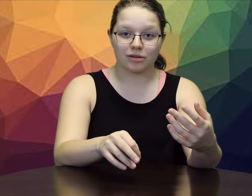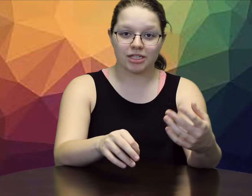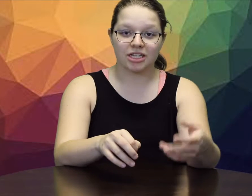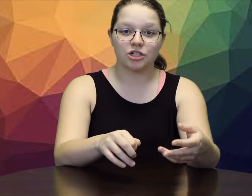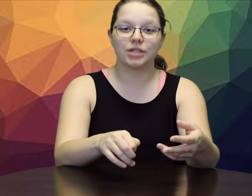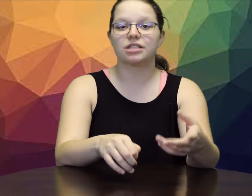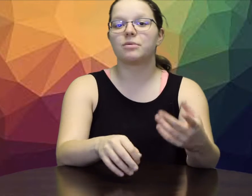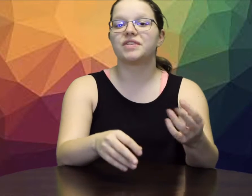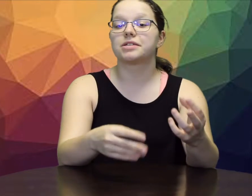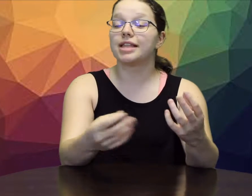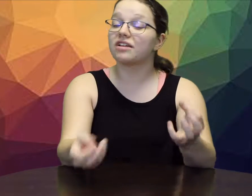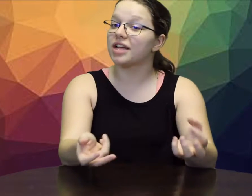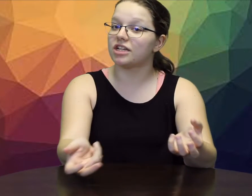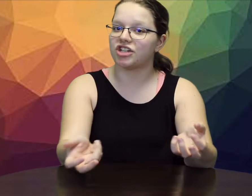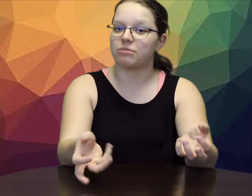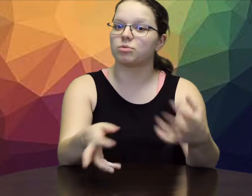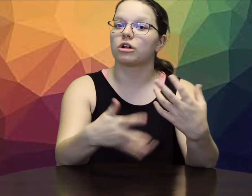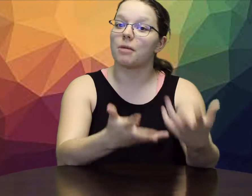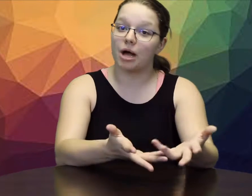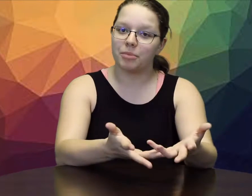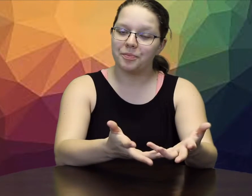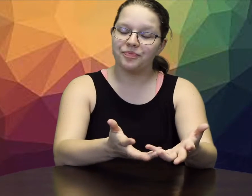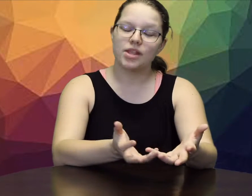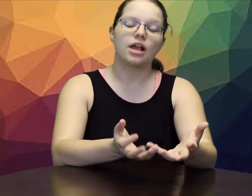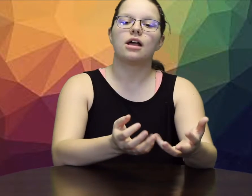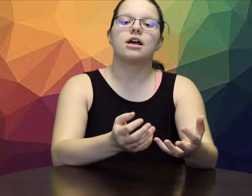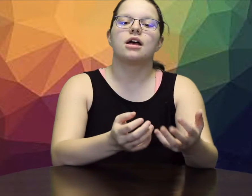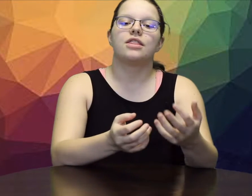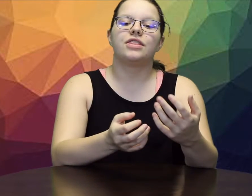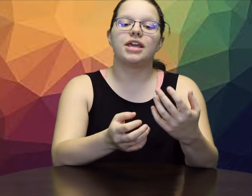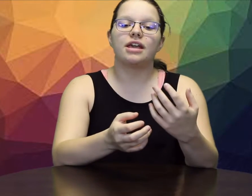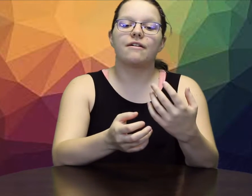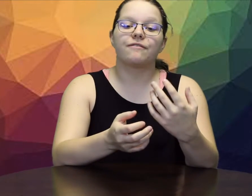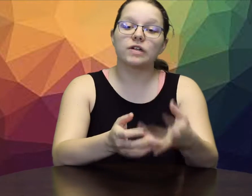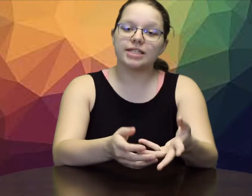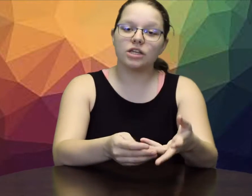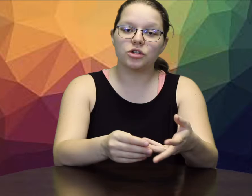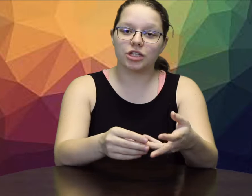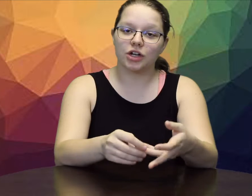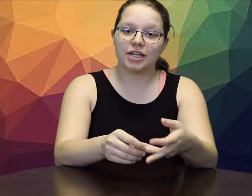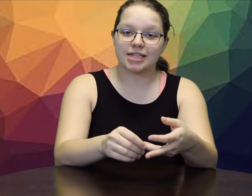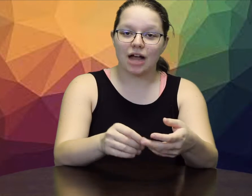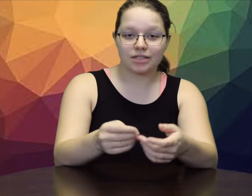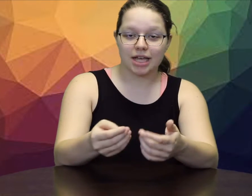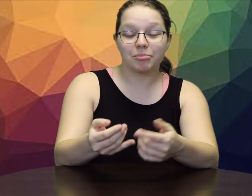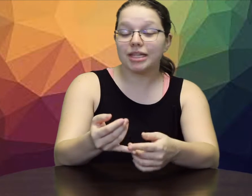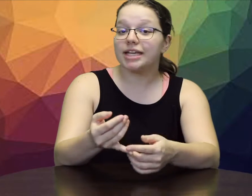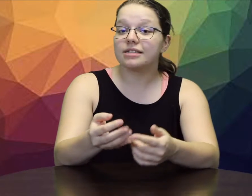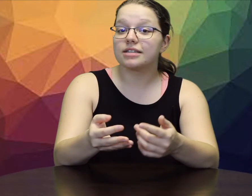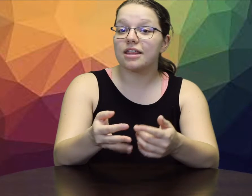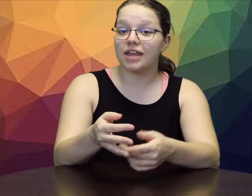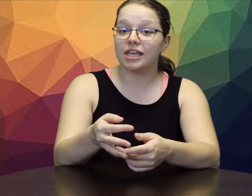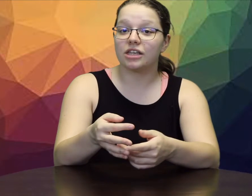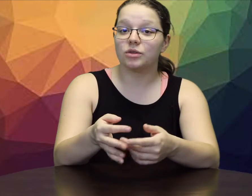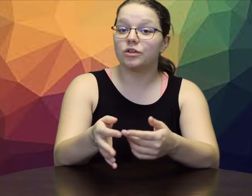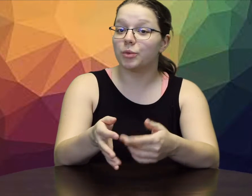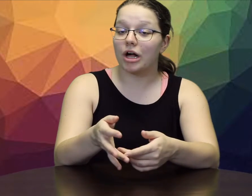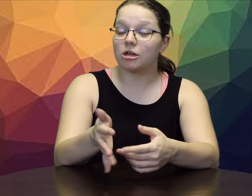to teach you, as some of those letter hand shapes will come up. The first thing you should learn is how to say please, thank you, you're welcome,